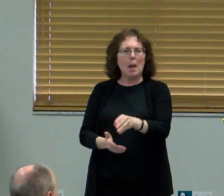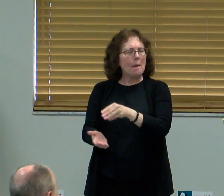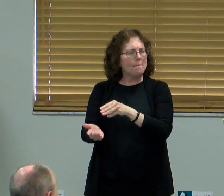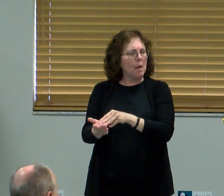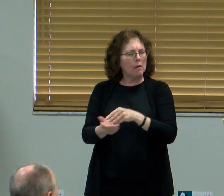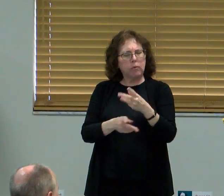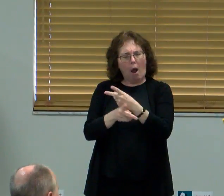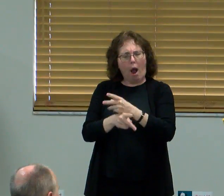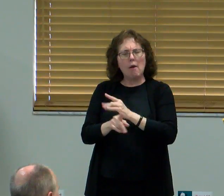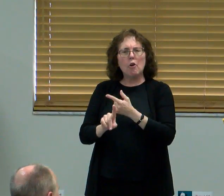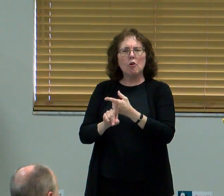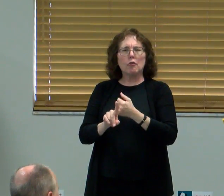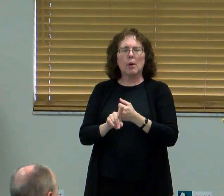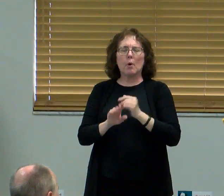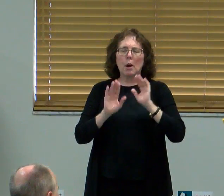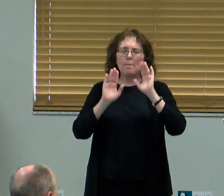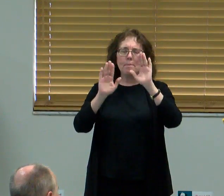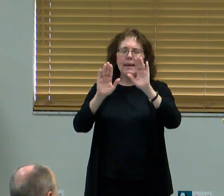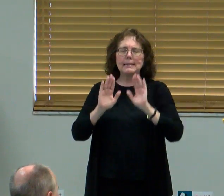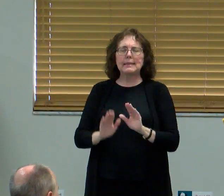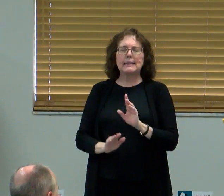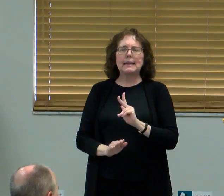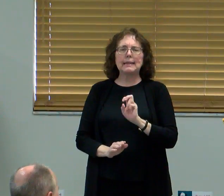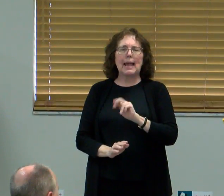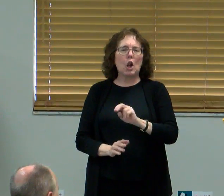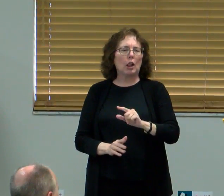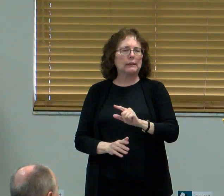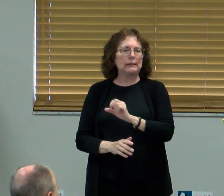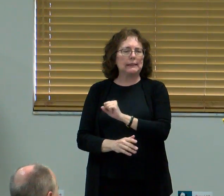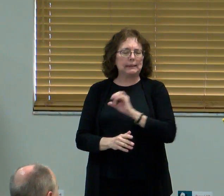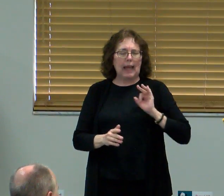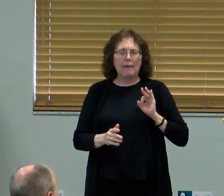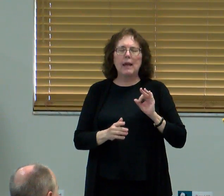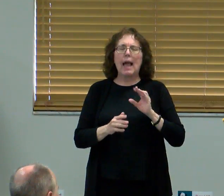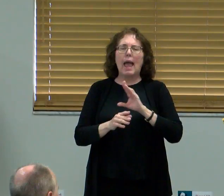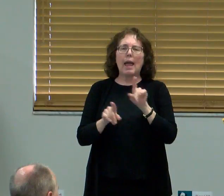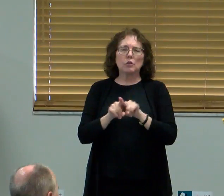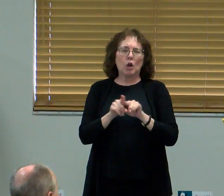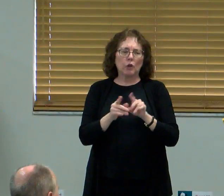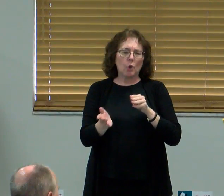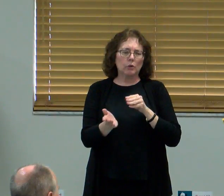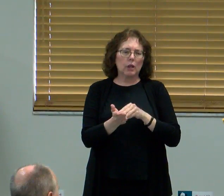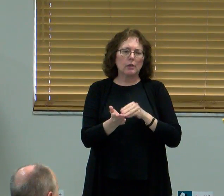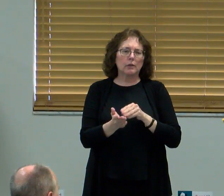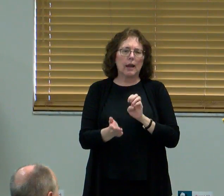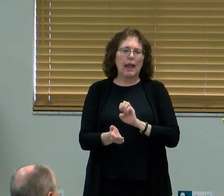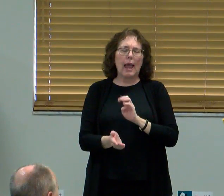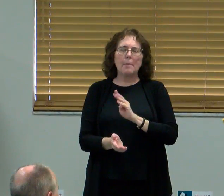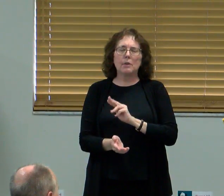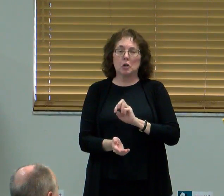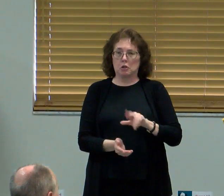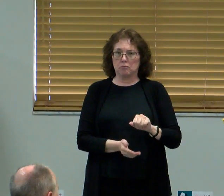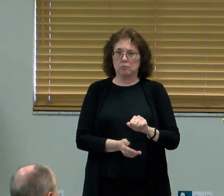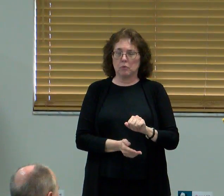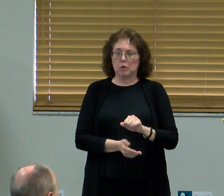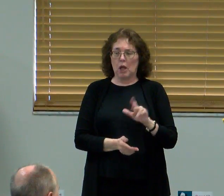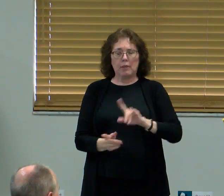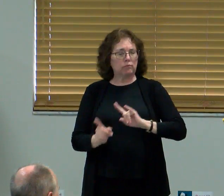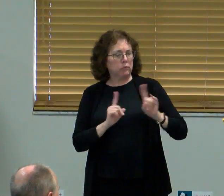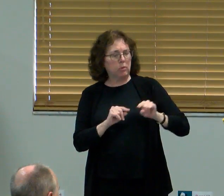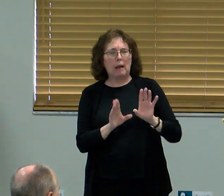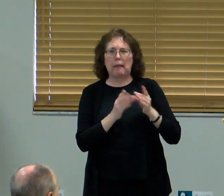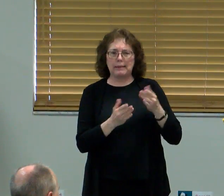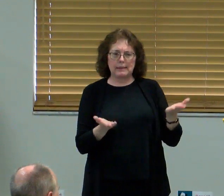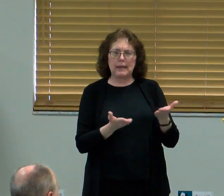our amazing kennel staff and Dr. Ebner, who we had the pleasure of recognizing today. Robin and Elroy came to classes